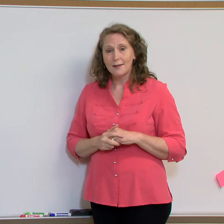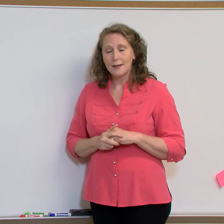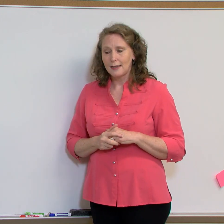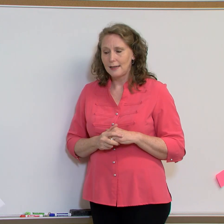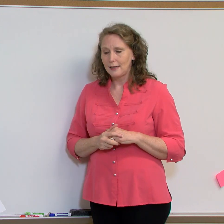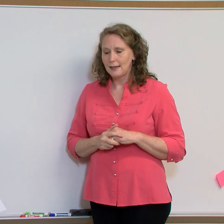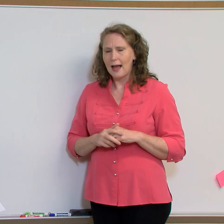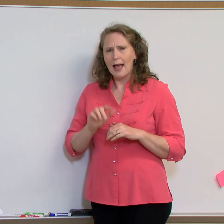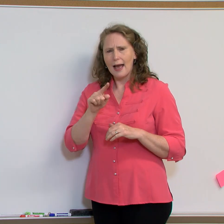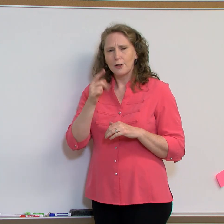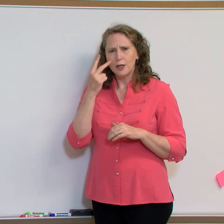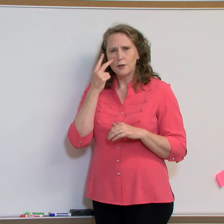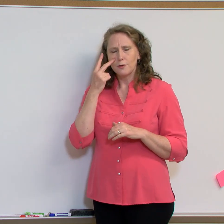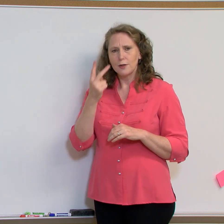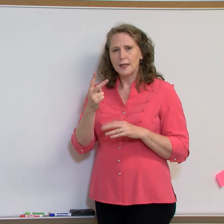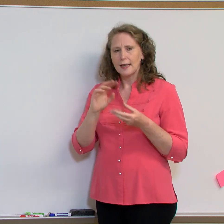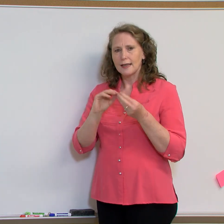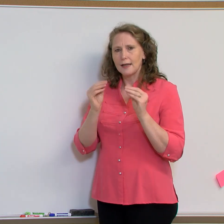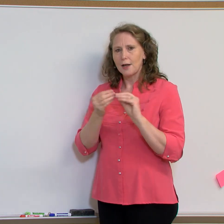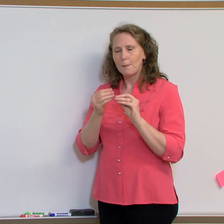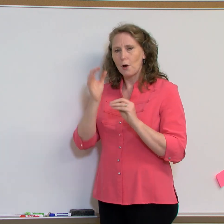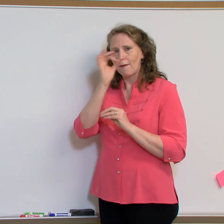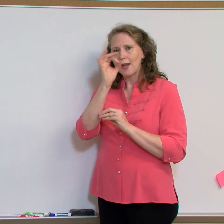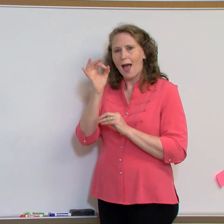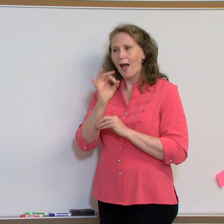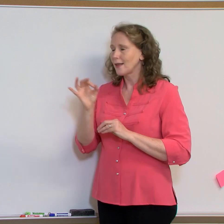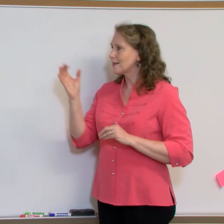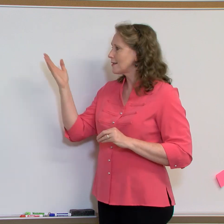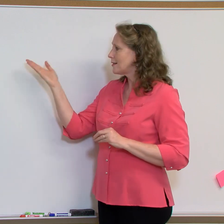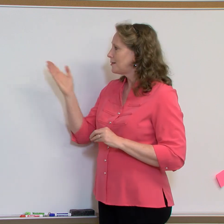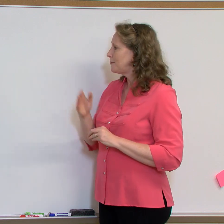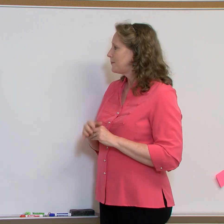How did you see the number of dots?